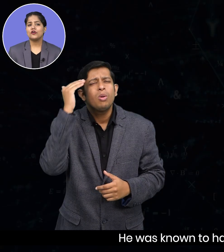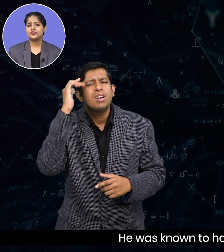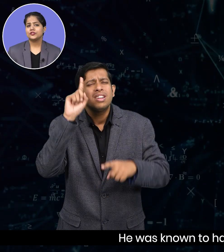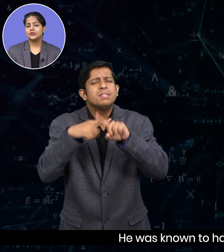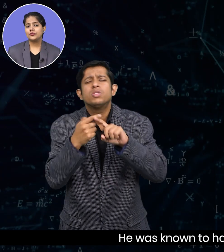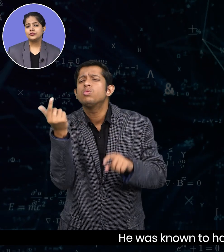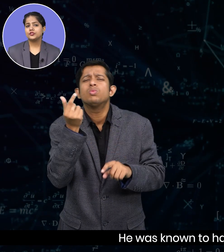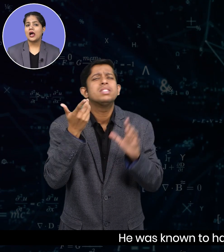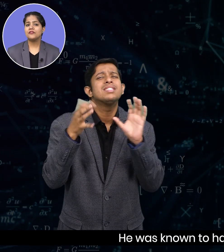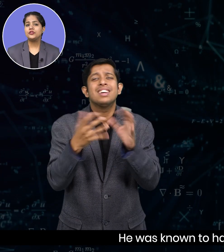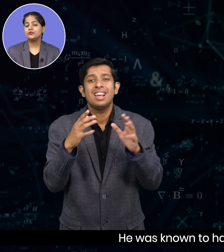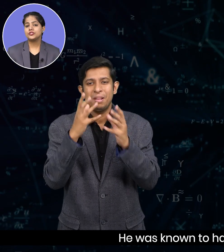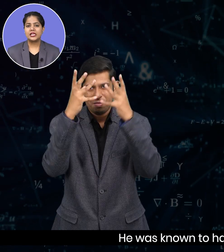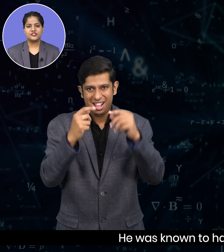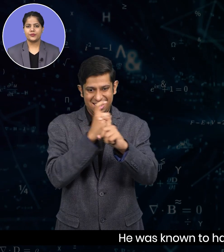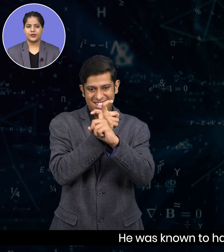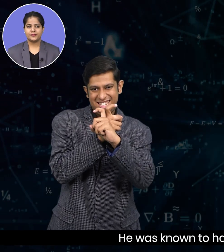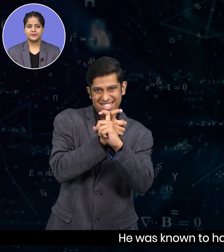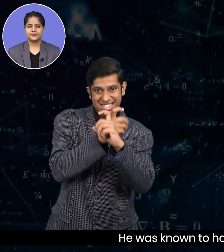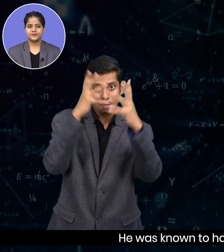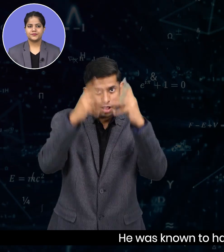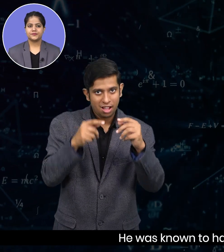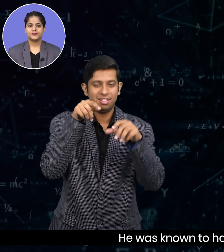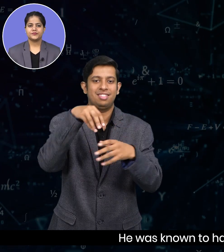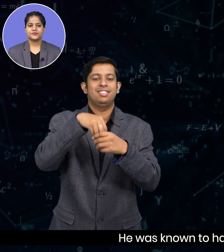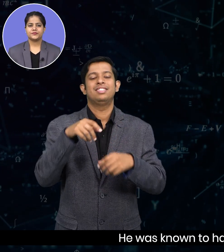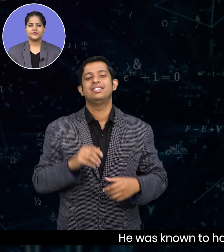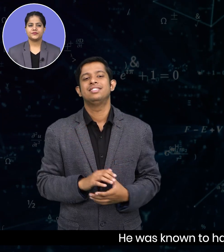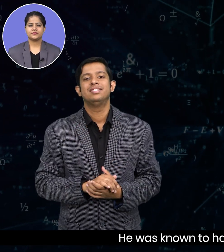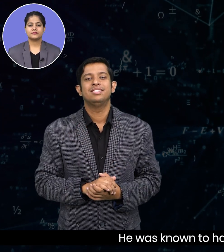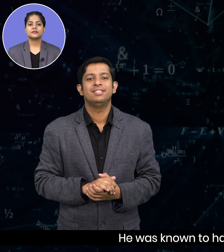He was known to have used algebra.